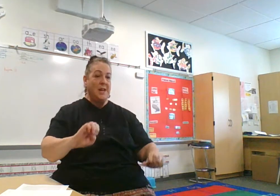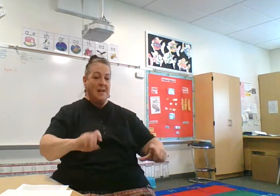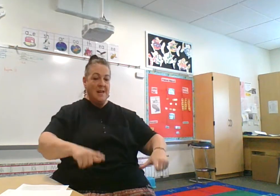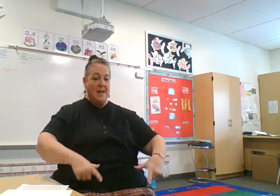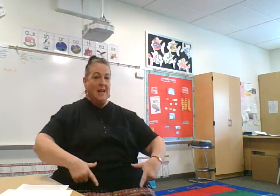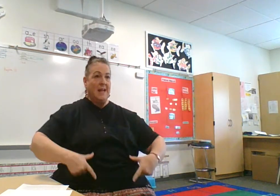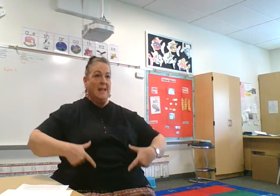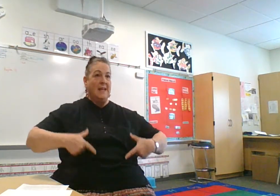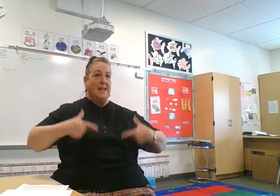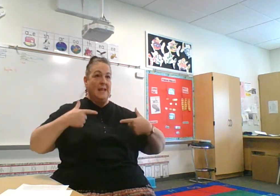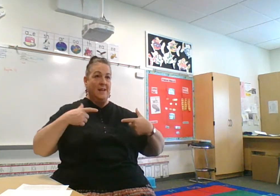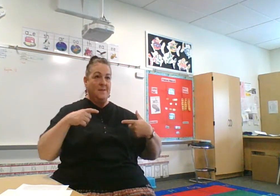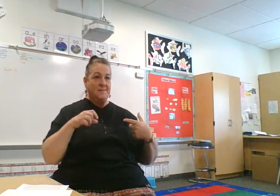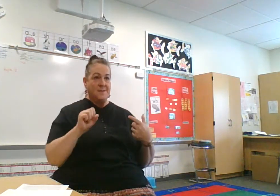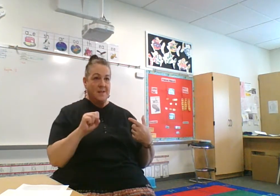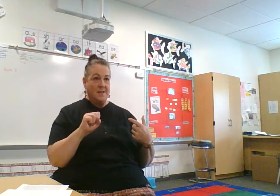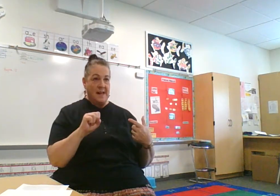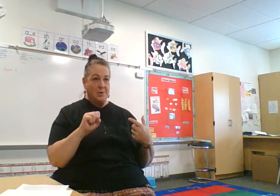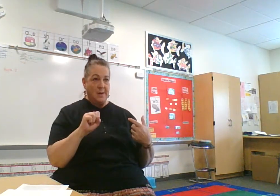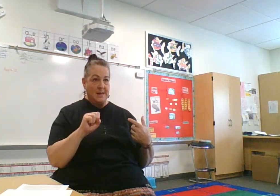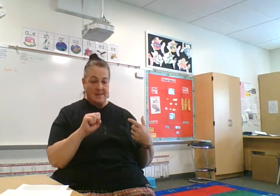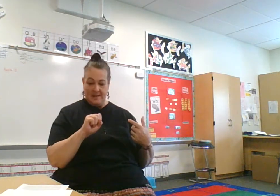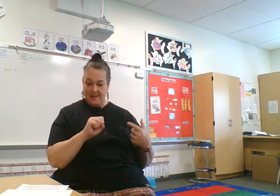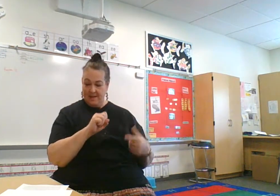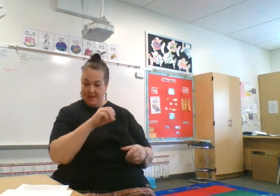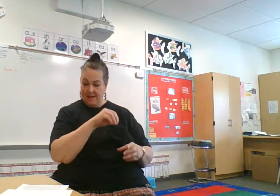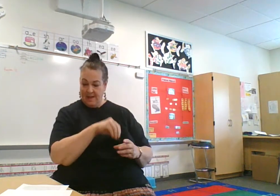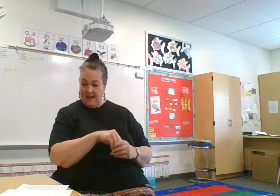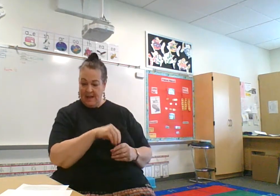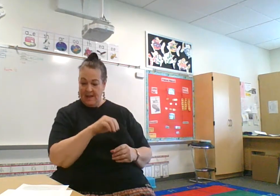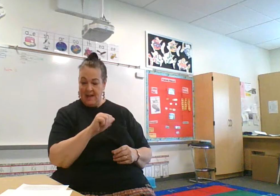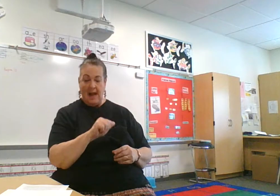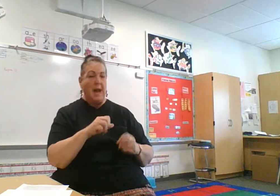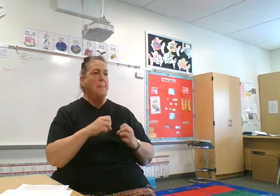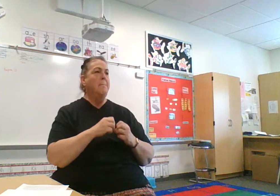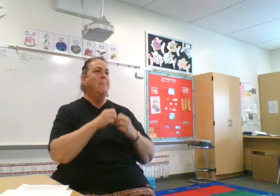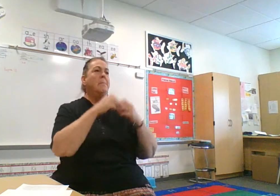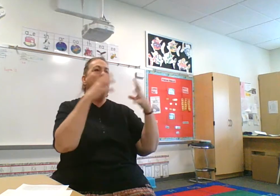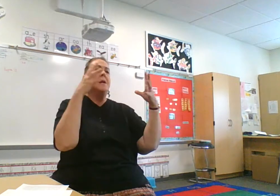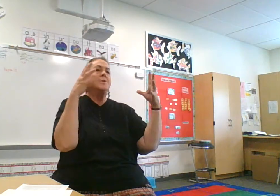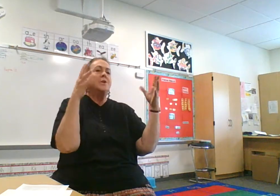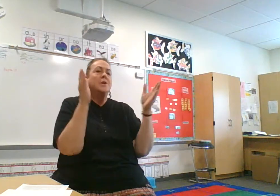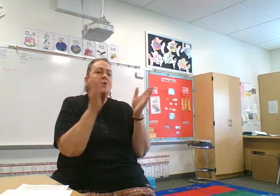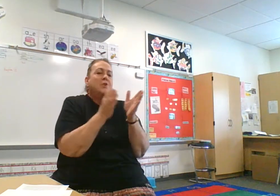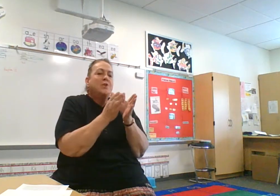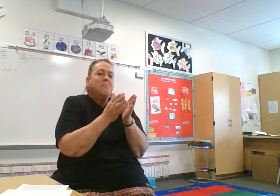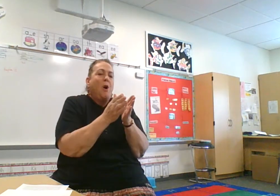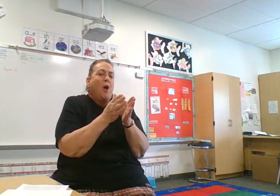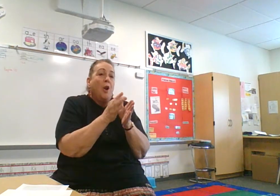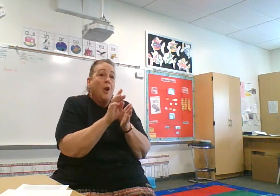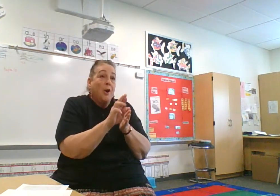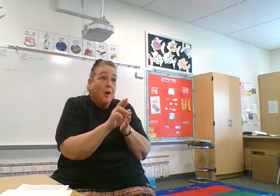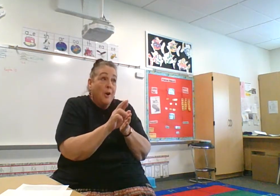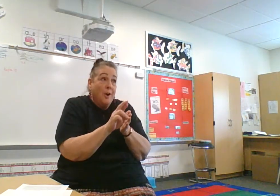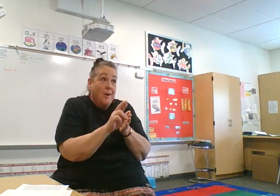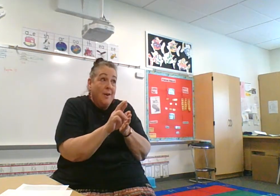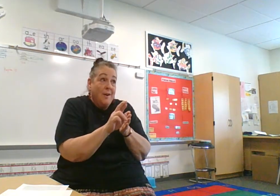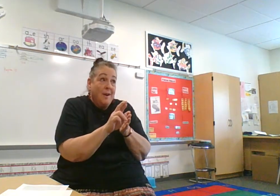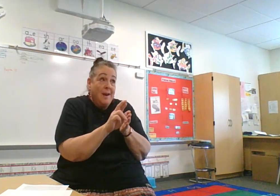She lives, add your S, in a much smaller, add